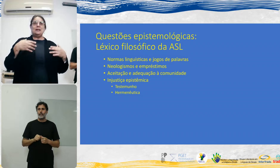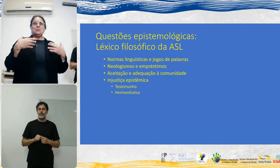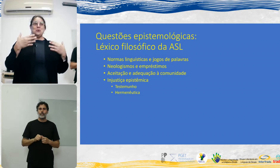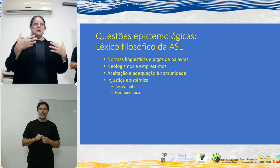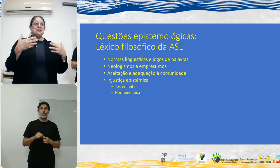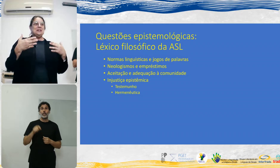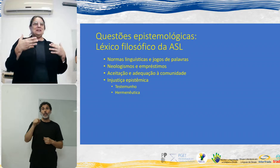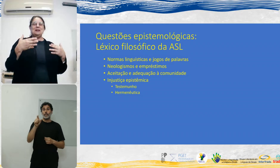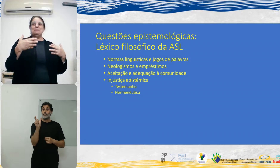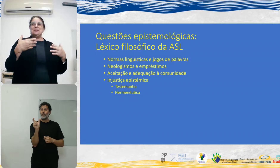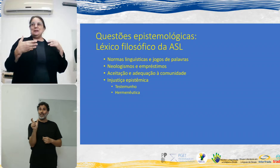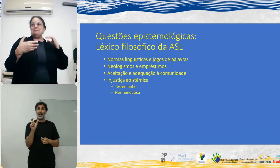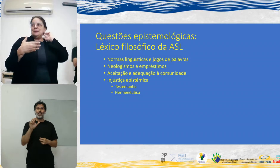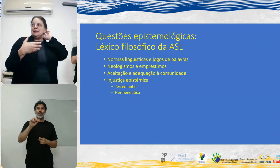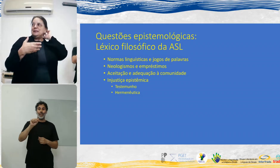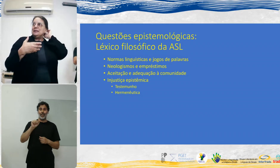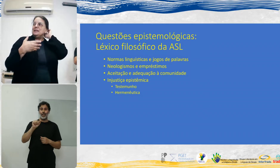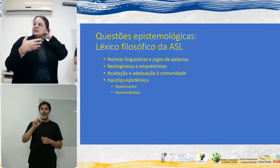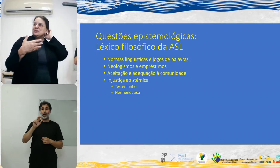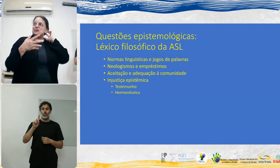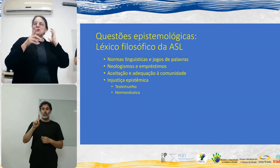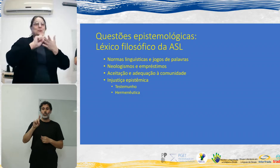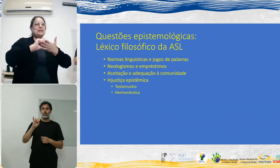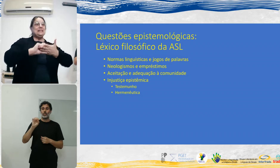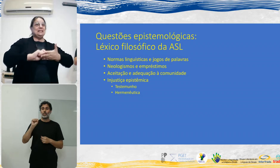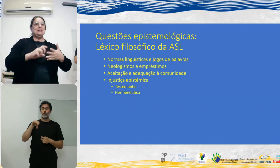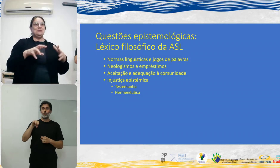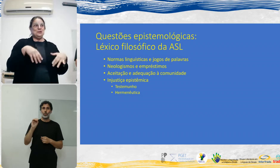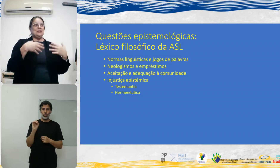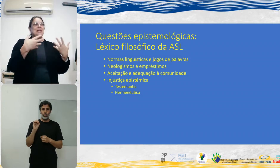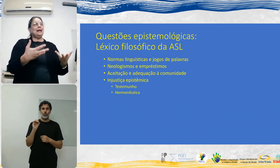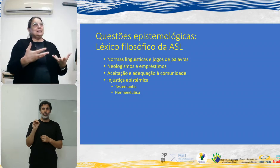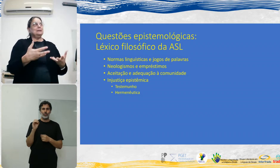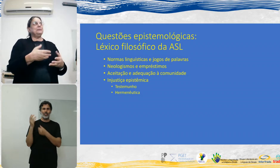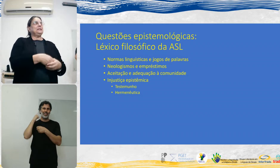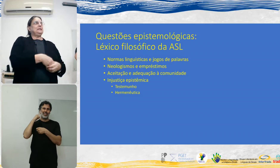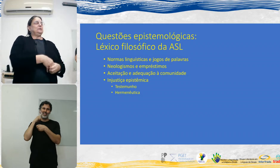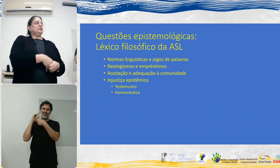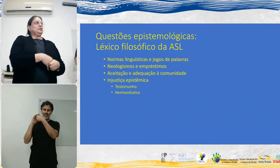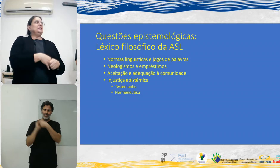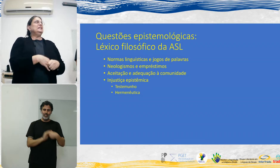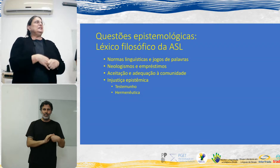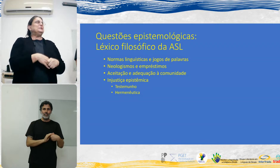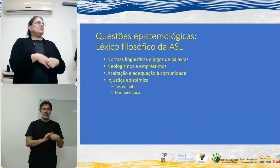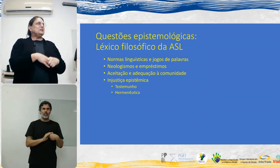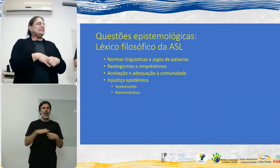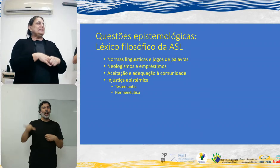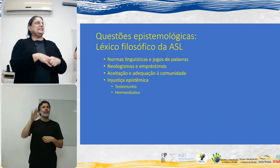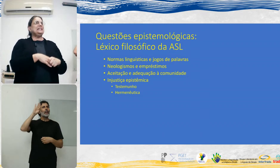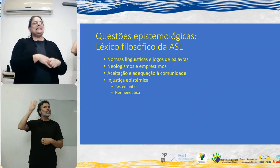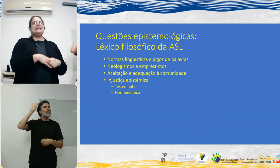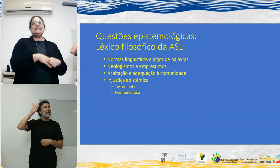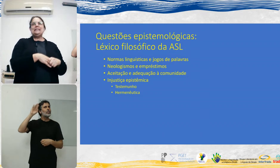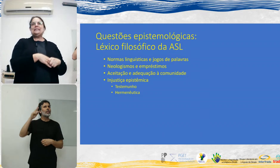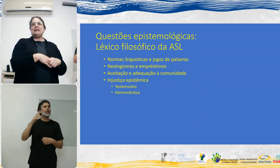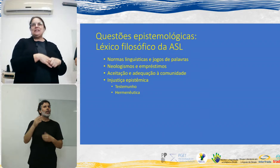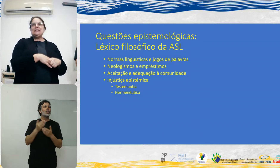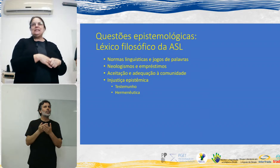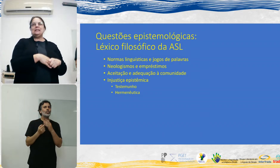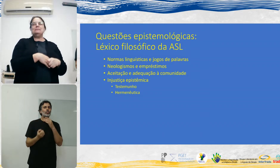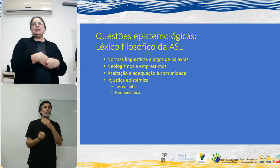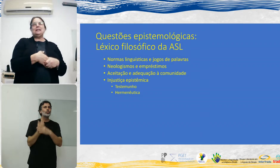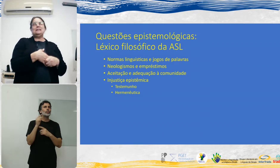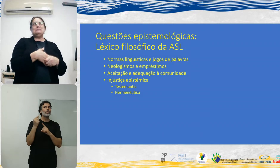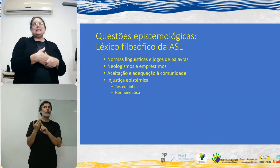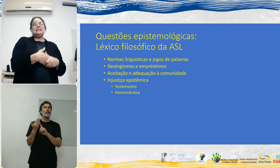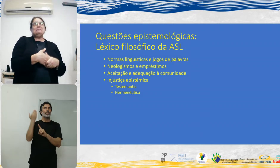So that word comes up in the literature, the written literature, the academic literature. You start to see it in the 1970s,